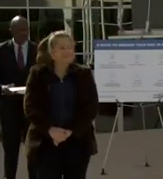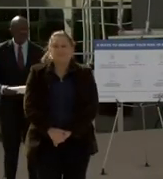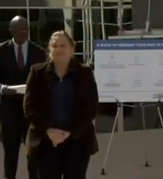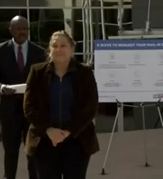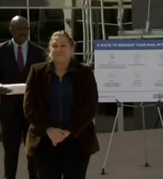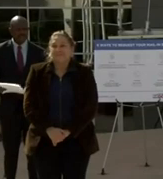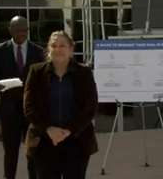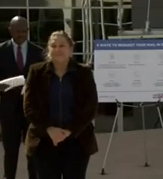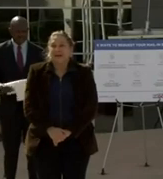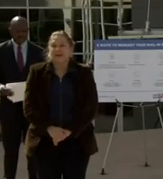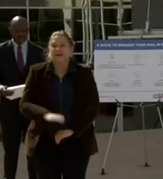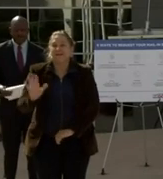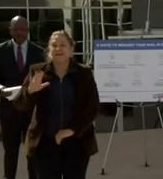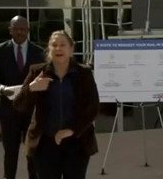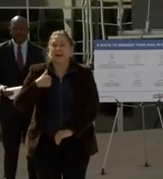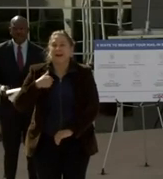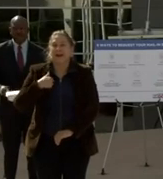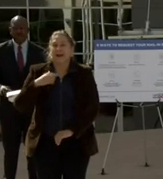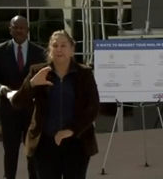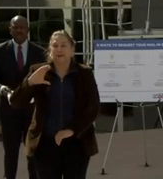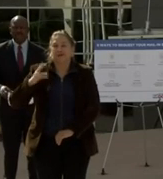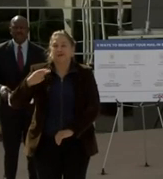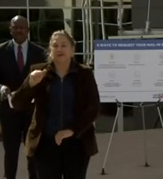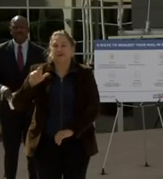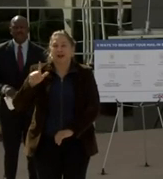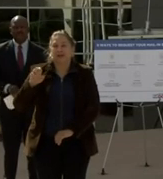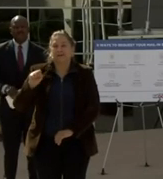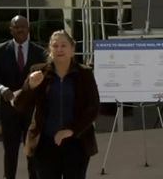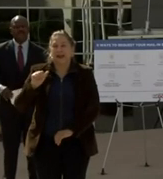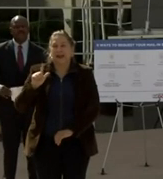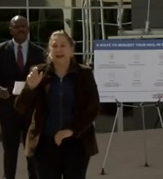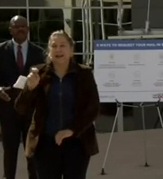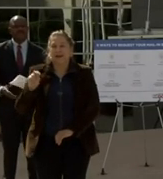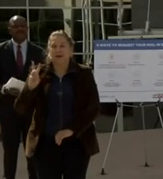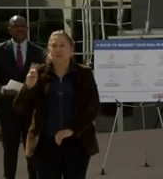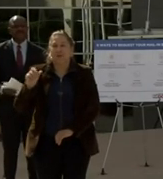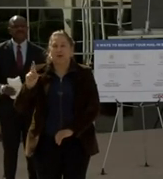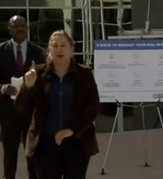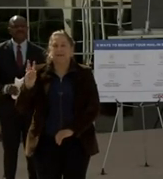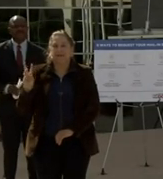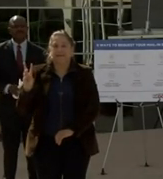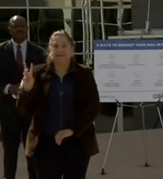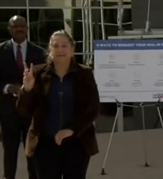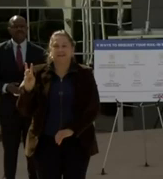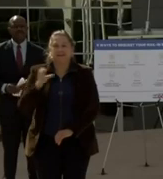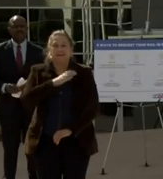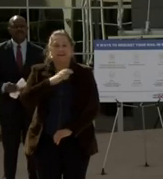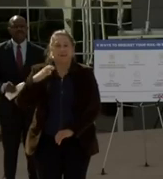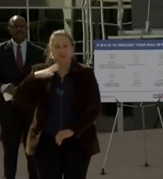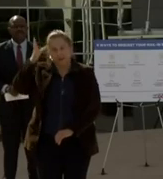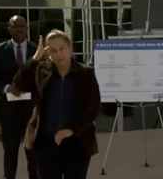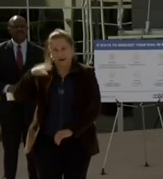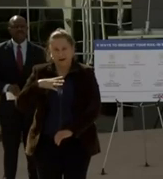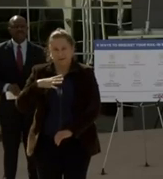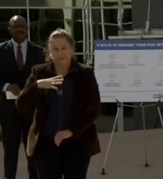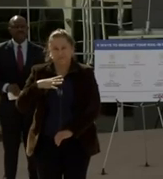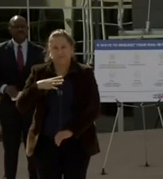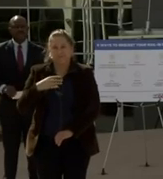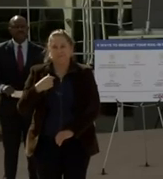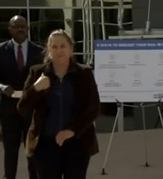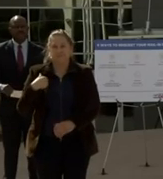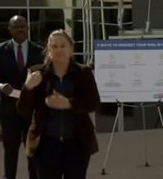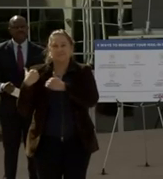Thank you. I'm Charles Allen, the Ward 6 Council member and chair of the Council's Committee on Judiciary and Public Safety. We have oversight of the Board of Elections. First and